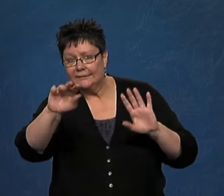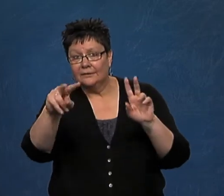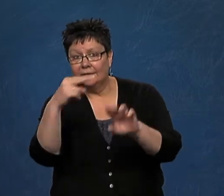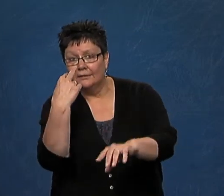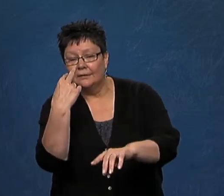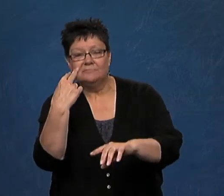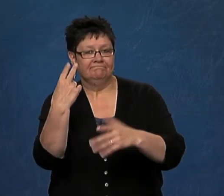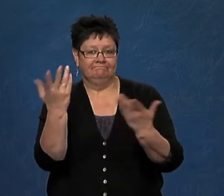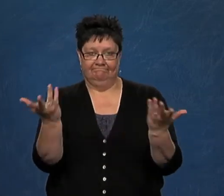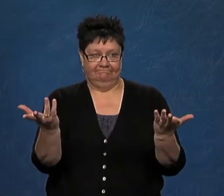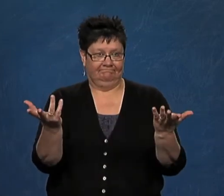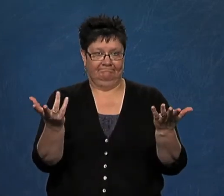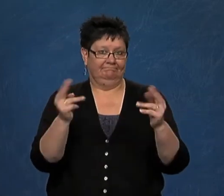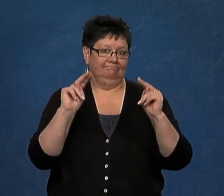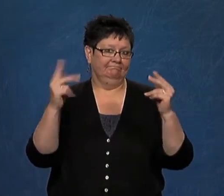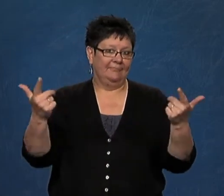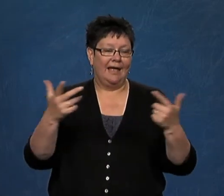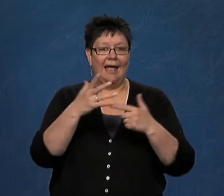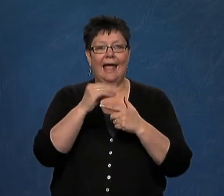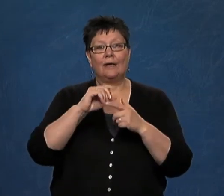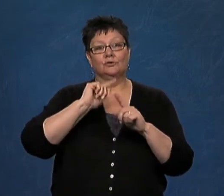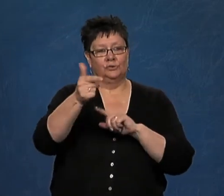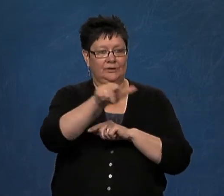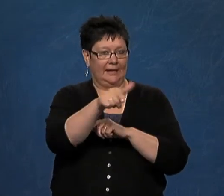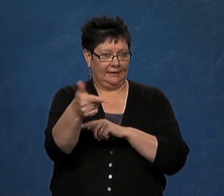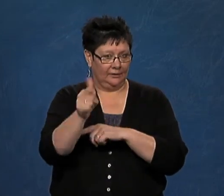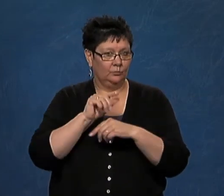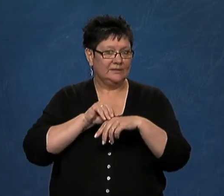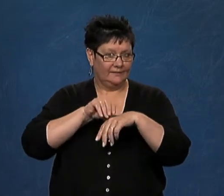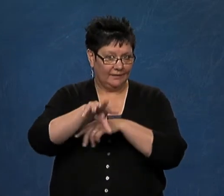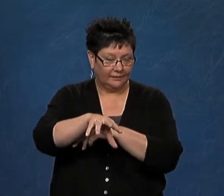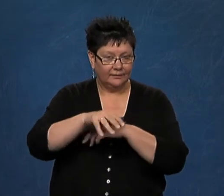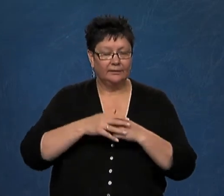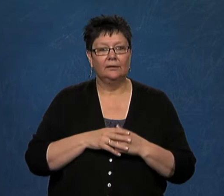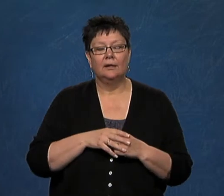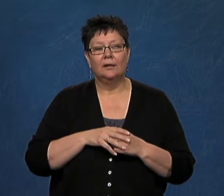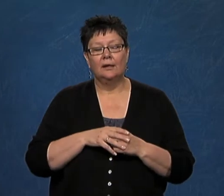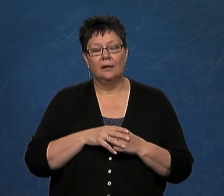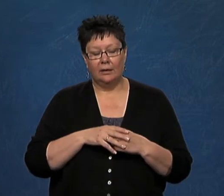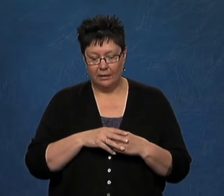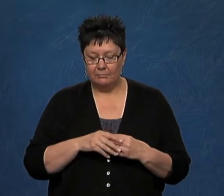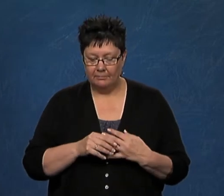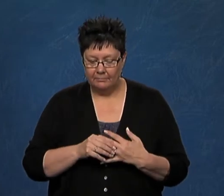comfortable. It's also difficult to get somebody's attention, again, and the turn taking was affected.